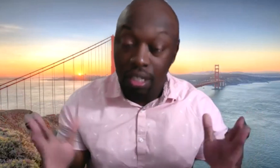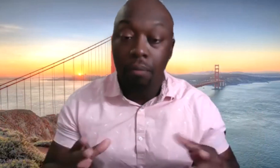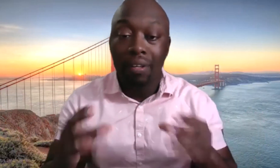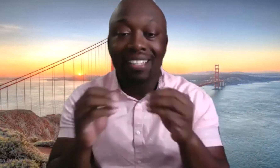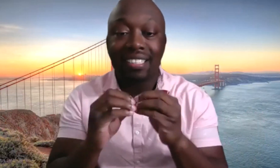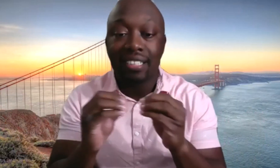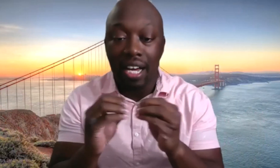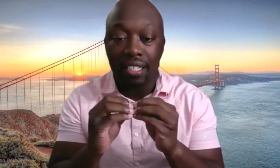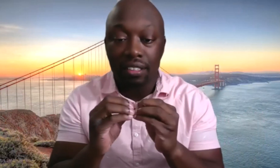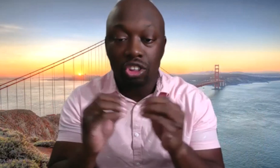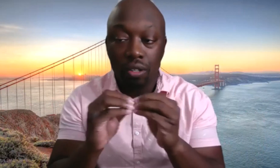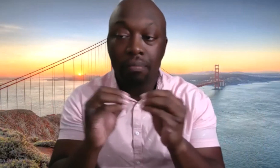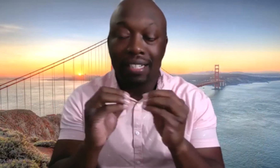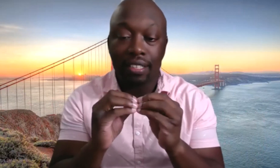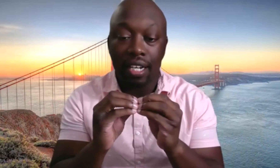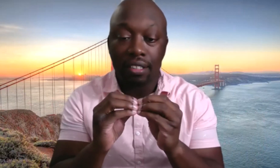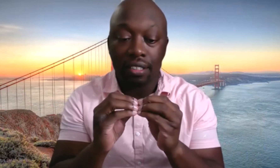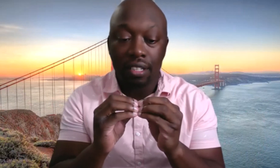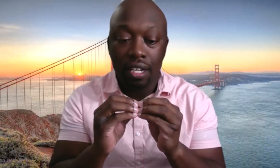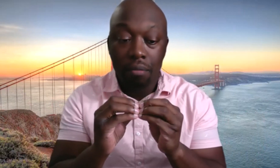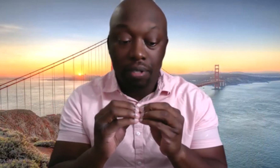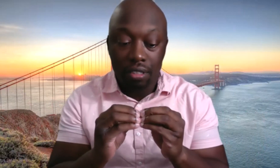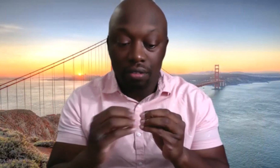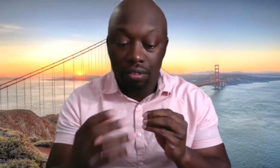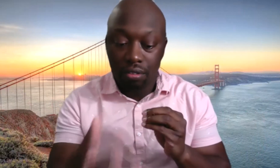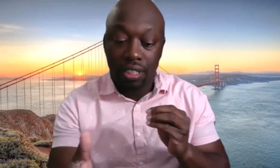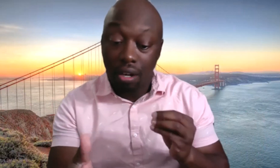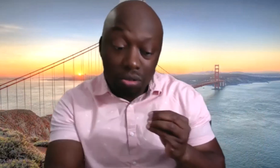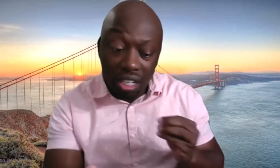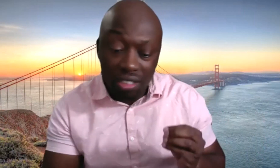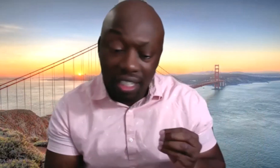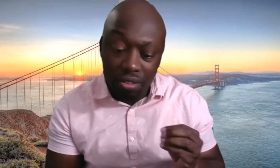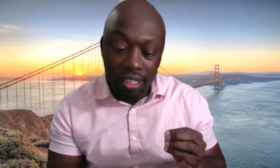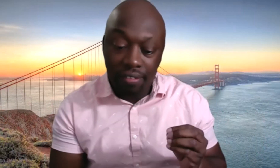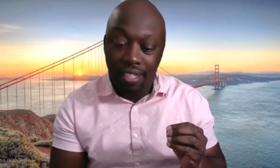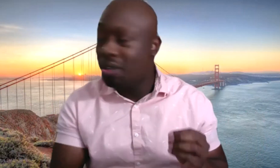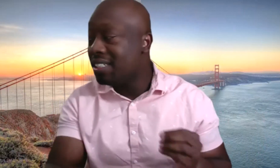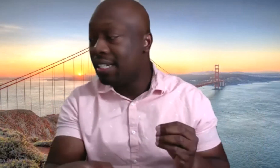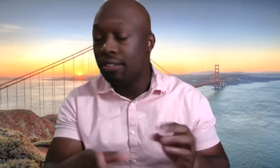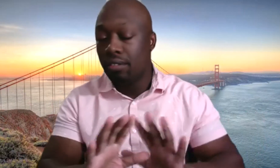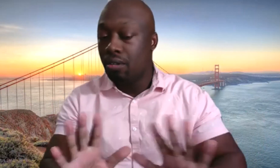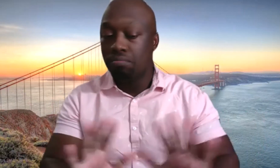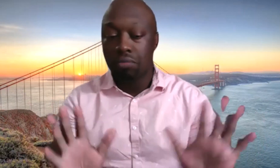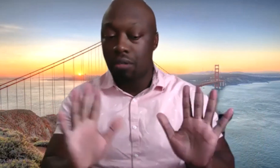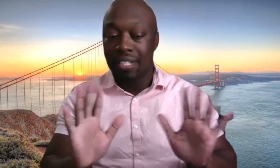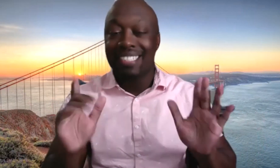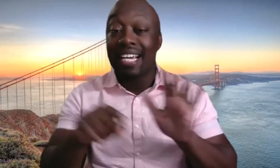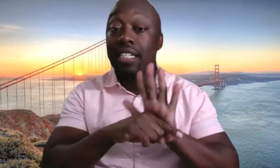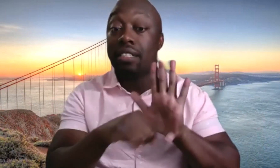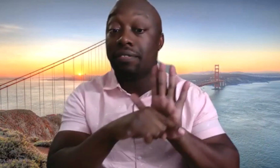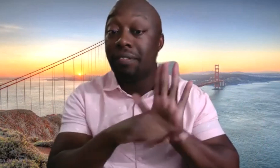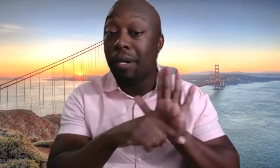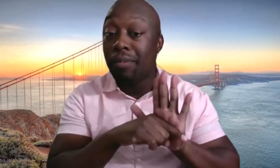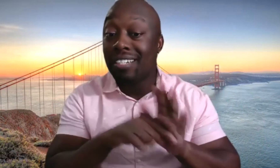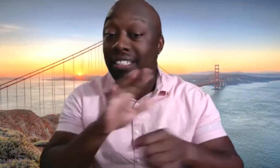Language, but the sign. Show them that sign. But don't say, oh, no, you're not doing it right. Oh, he's not. No, that's